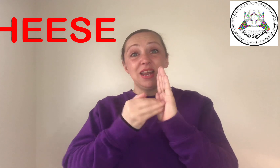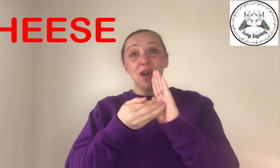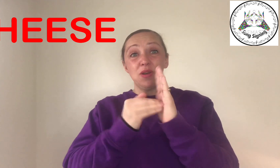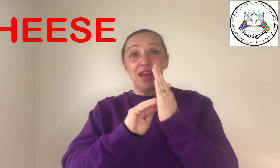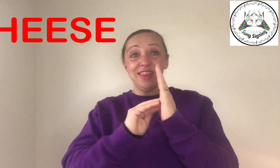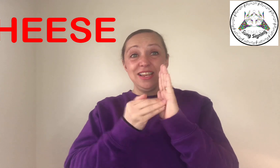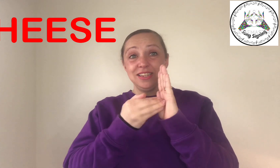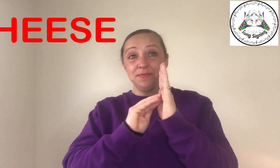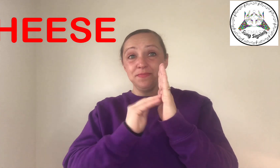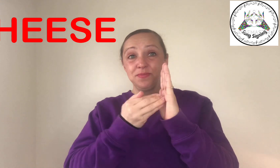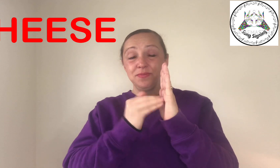go like this.